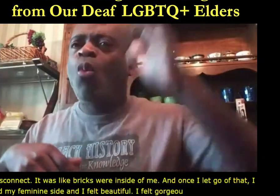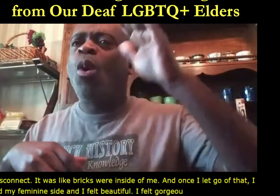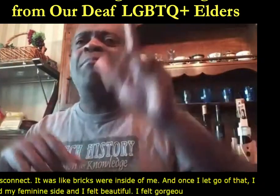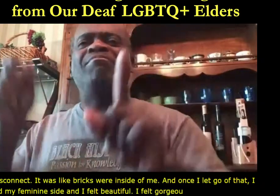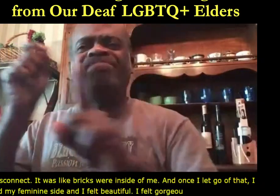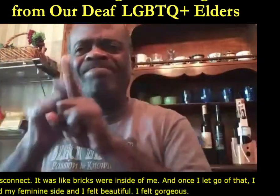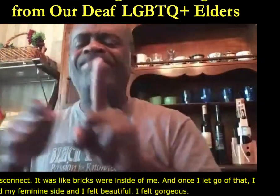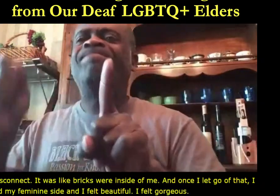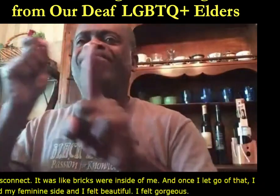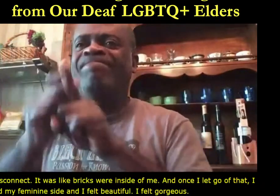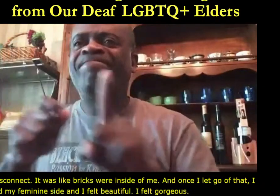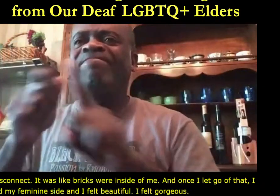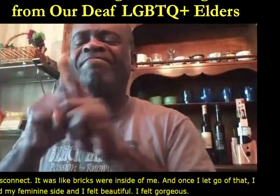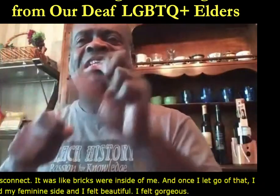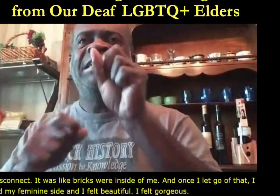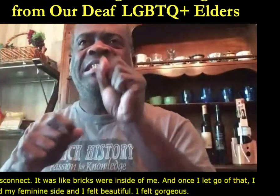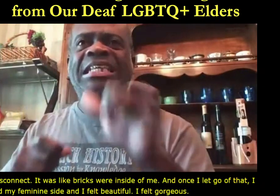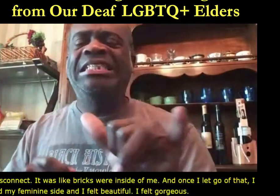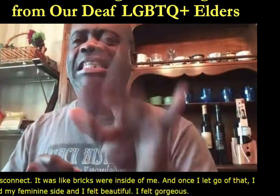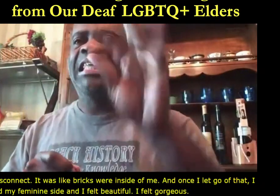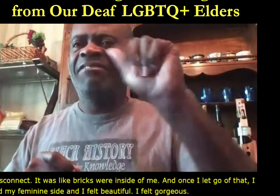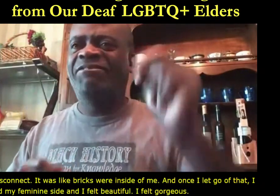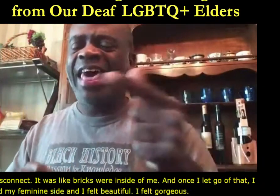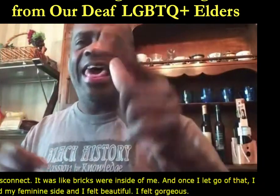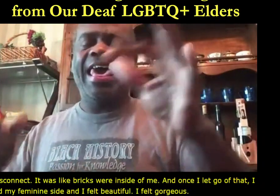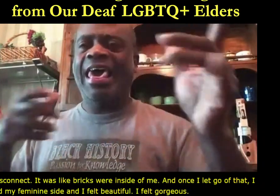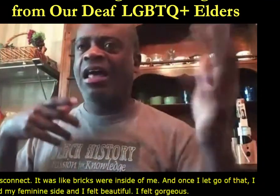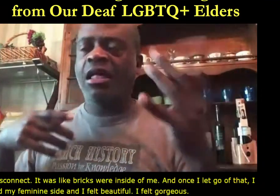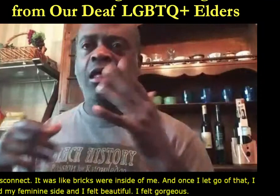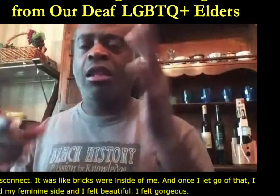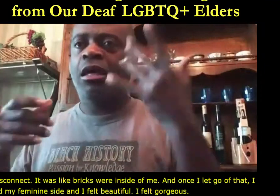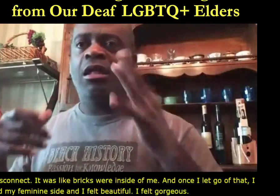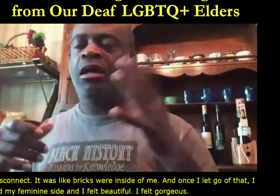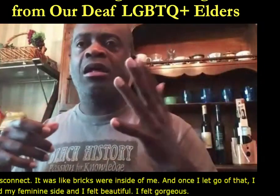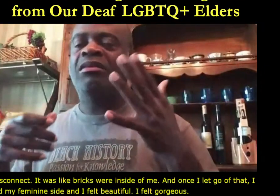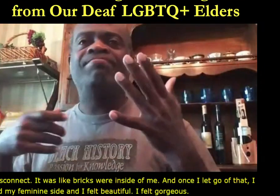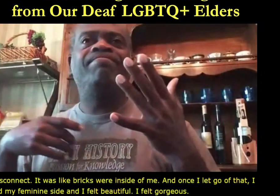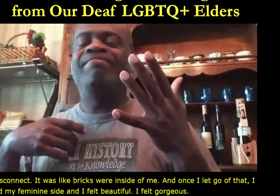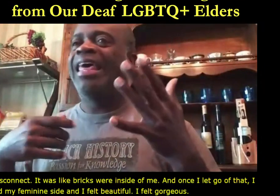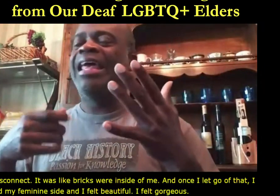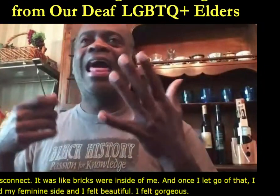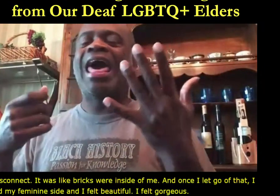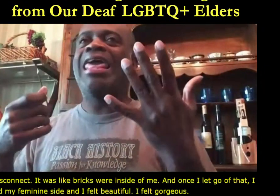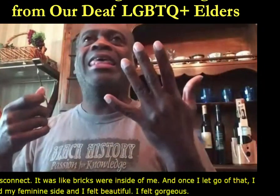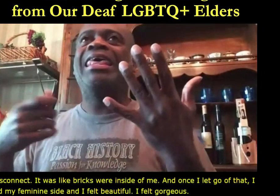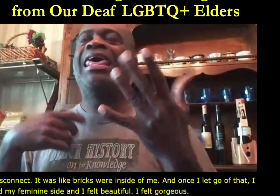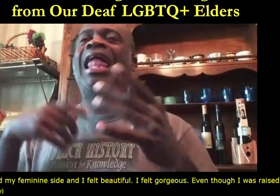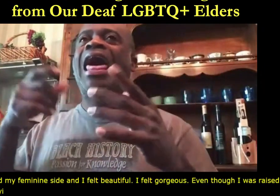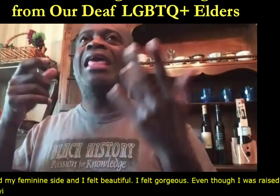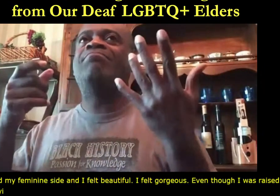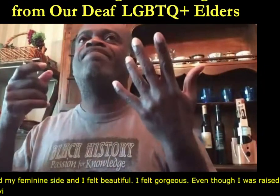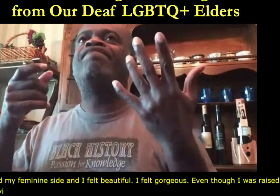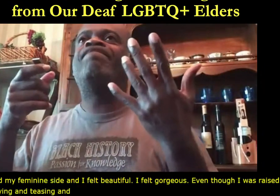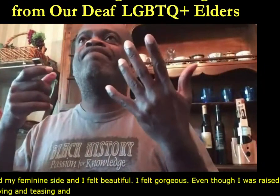even though i was raised with bullying and teasing and they called me sissy and fag like i